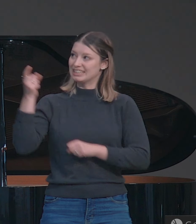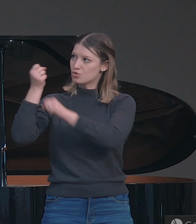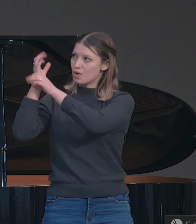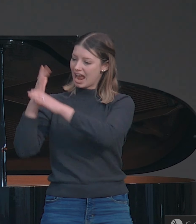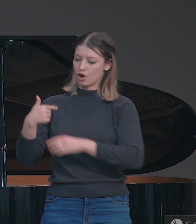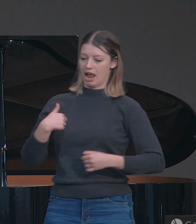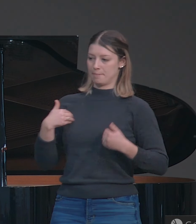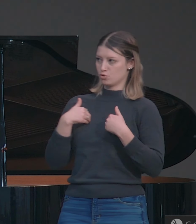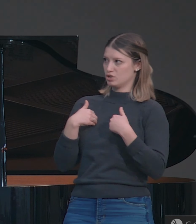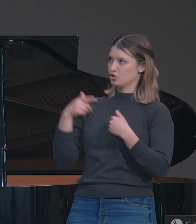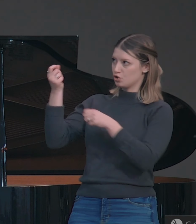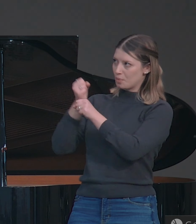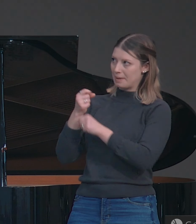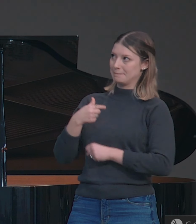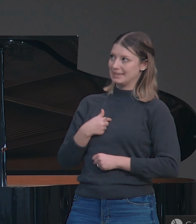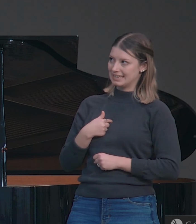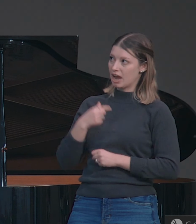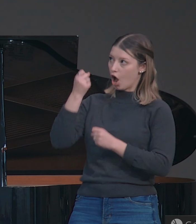Creator.